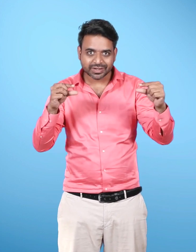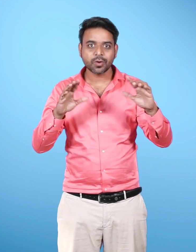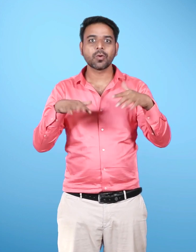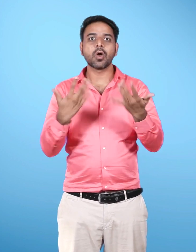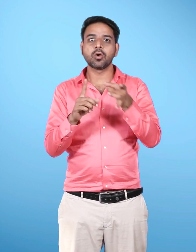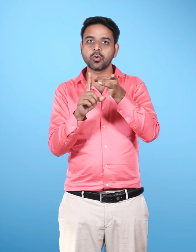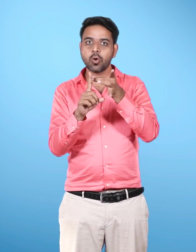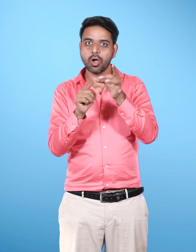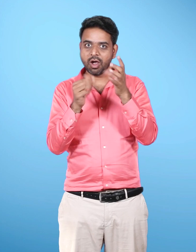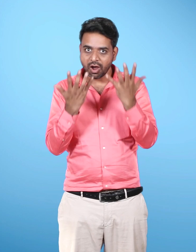used for making wires.